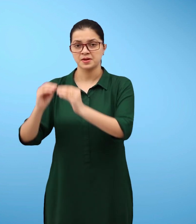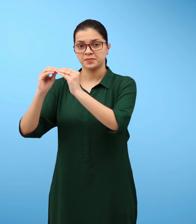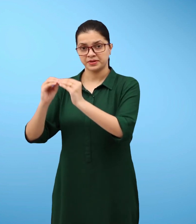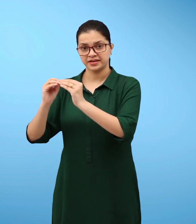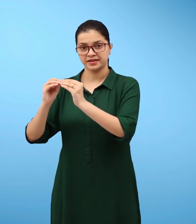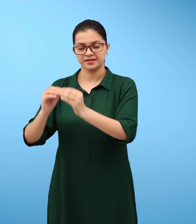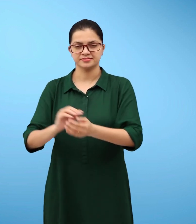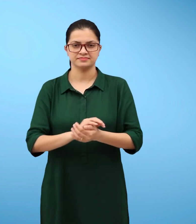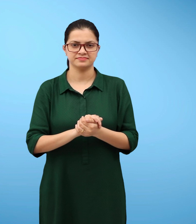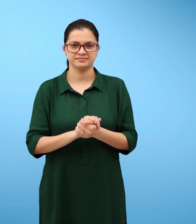B.